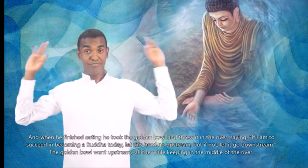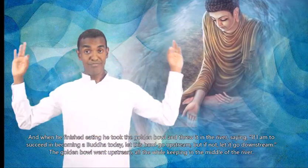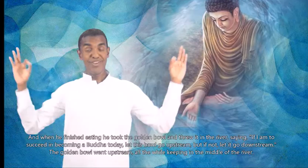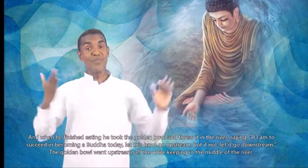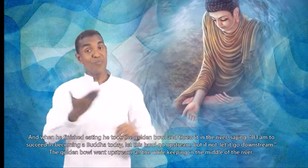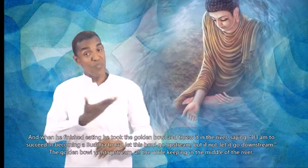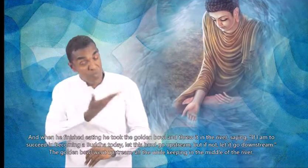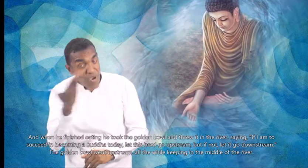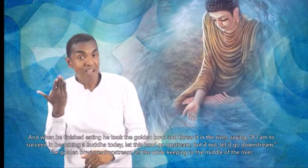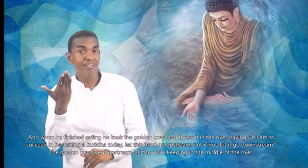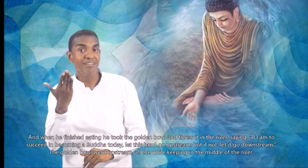river.